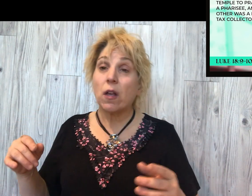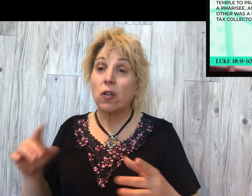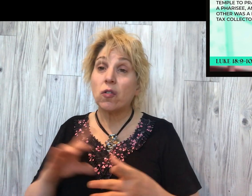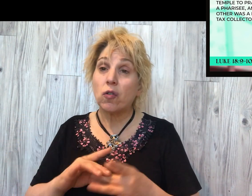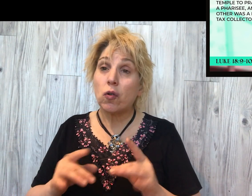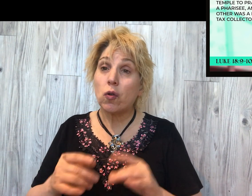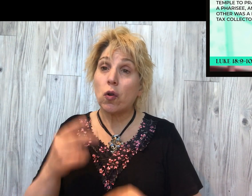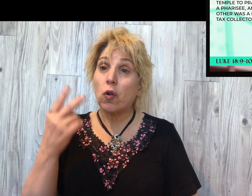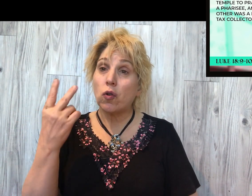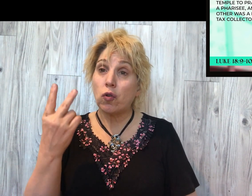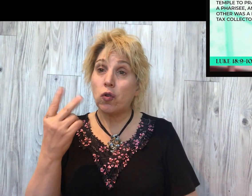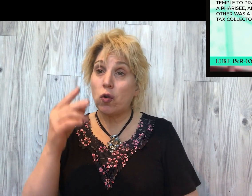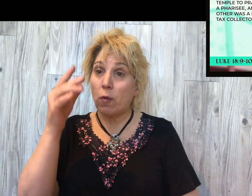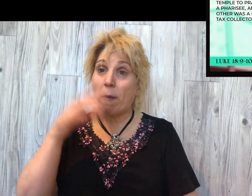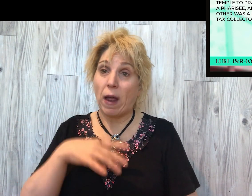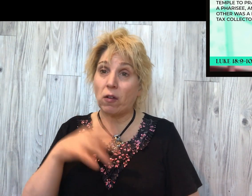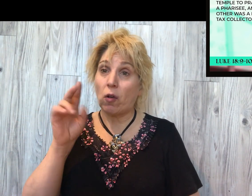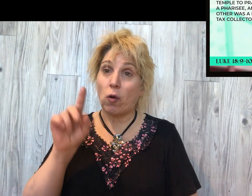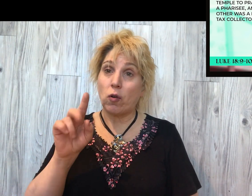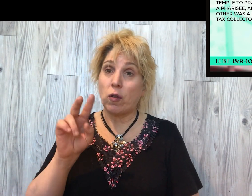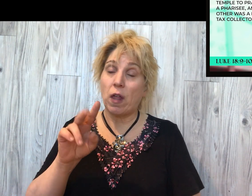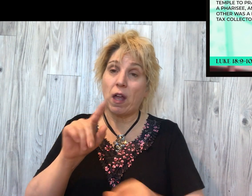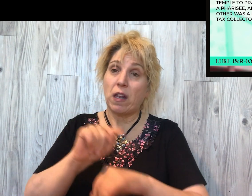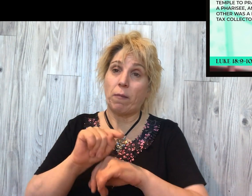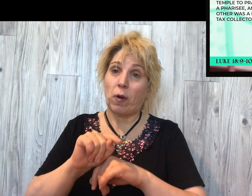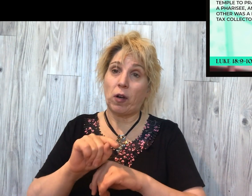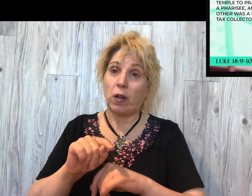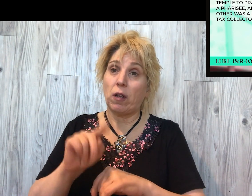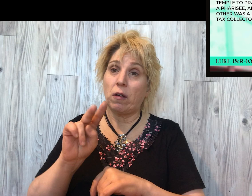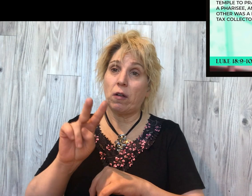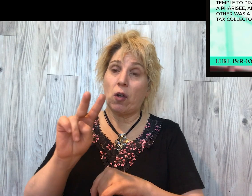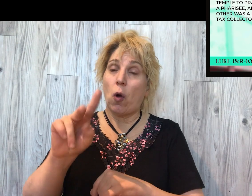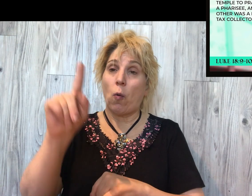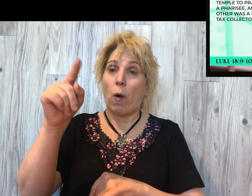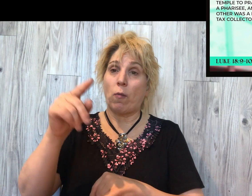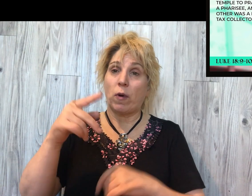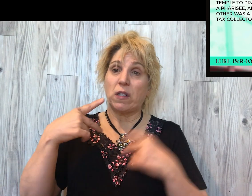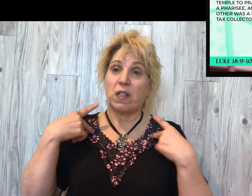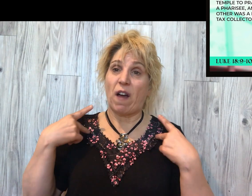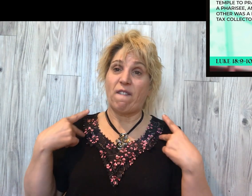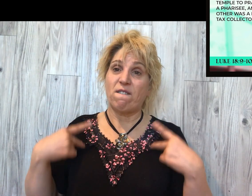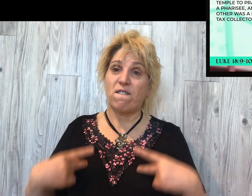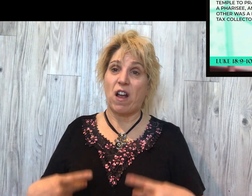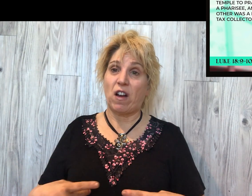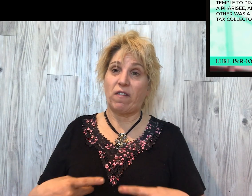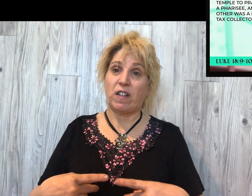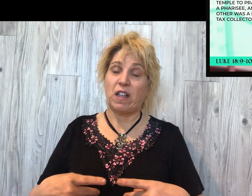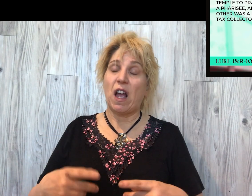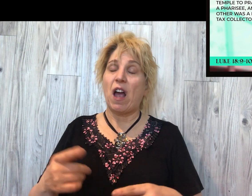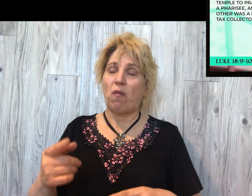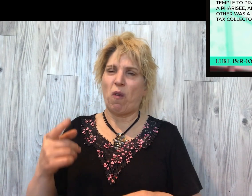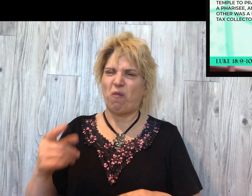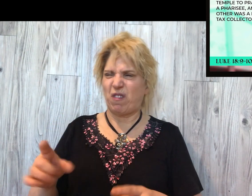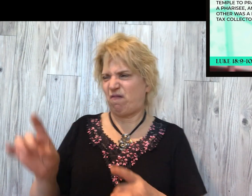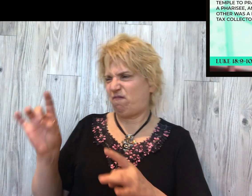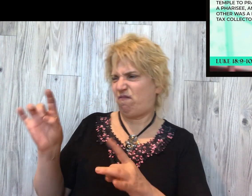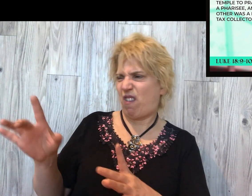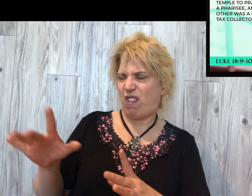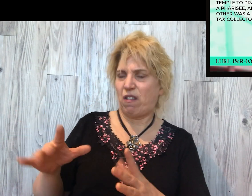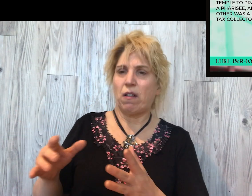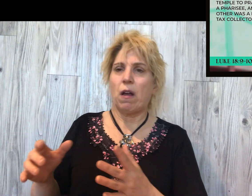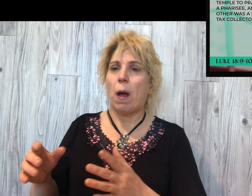story. Two men went to the temple to pray. One was a Pharisee. The other one was a despised tax